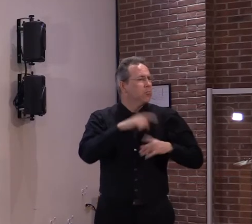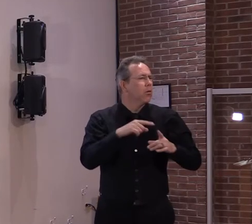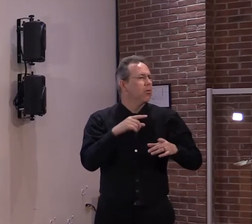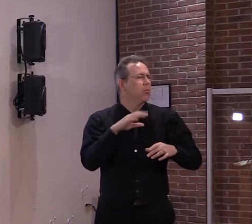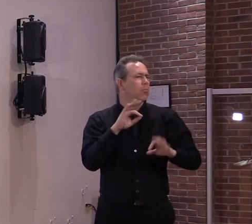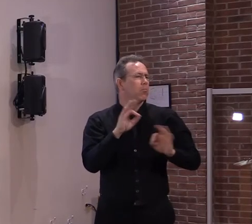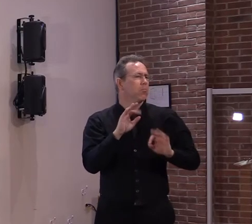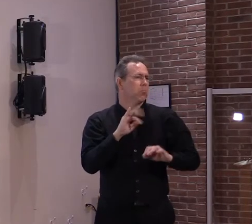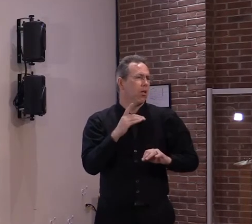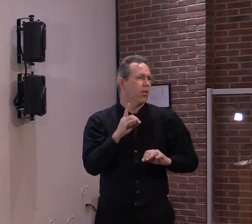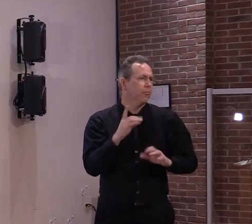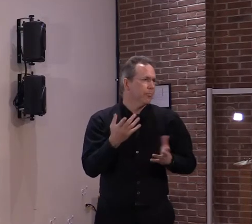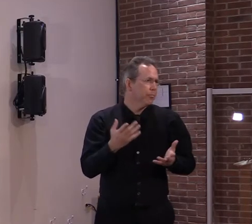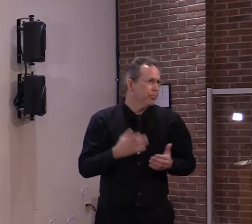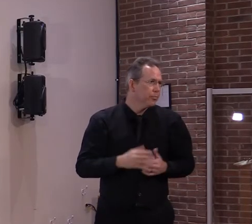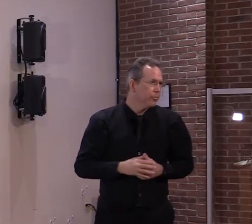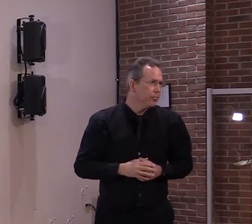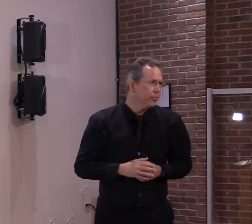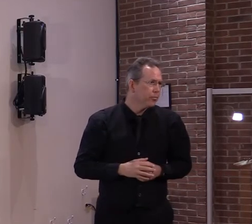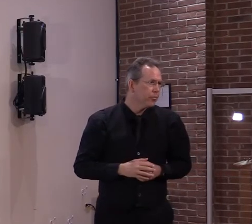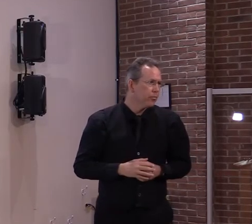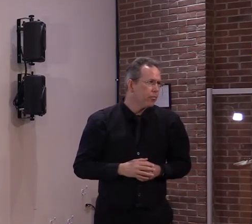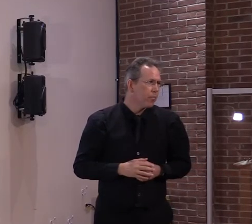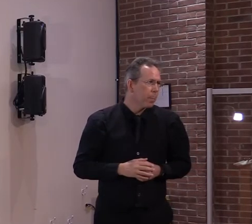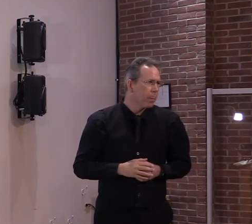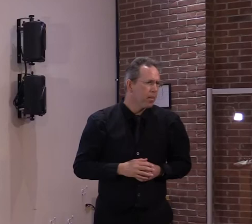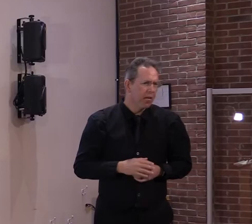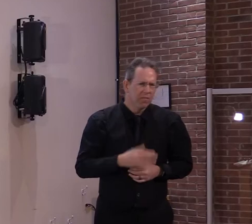it slipped my mind already.